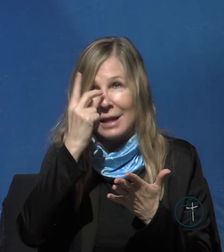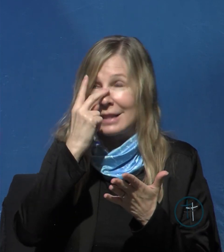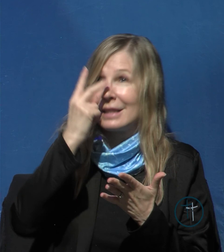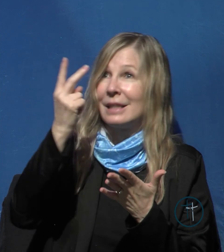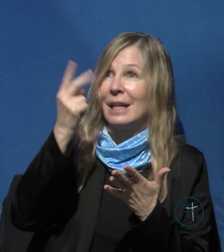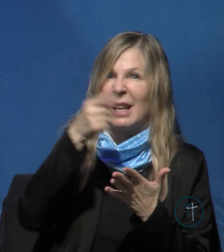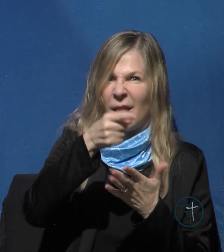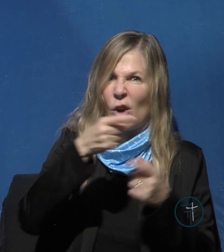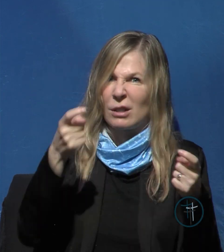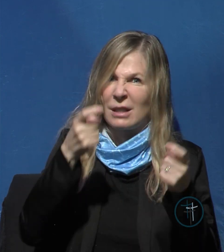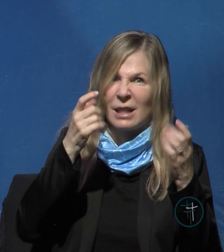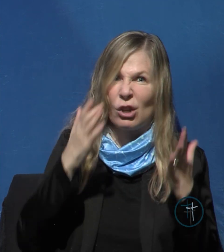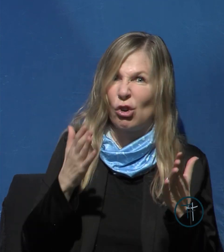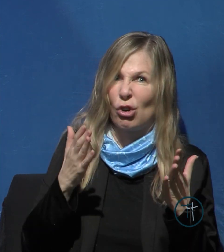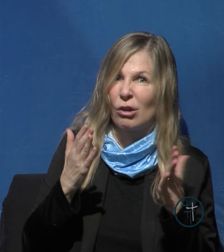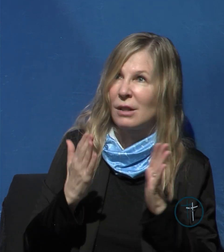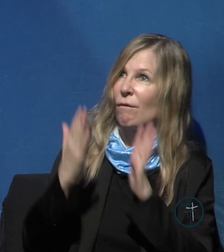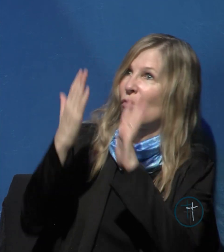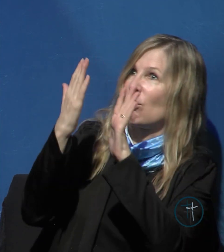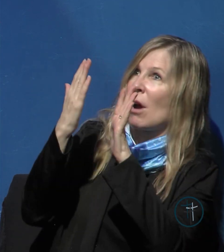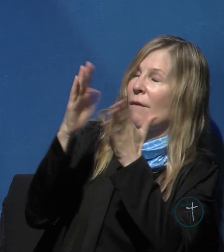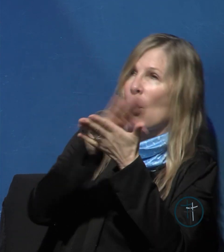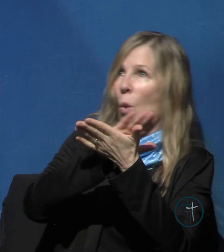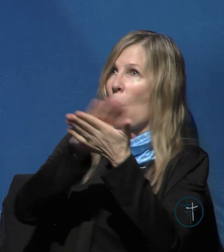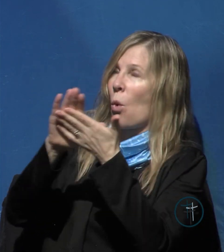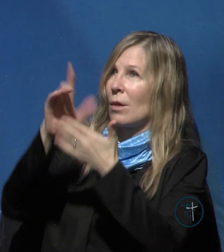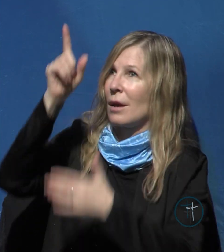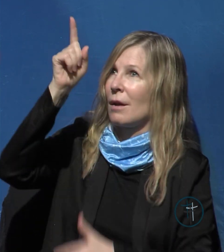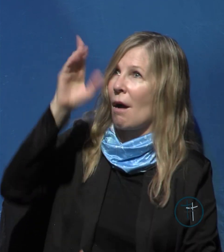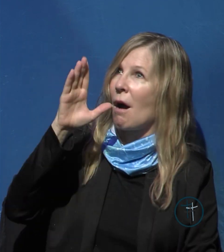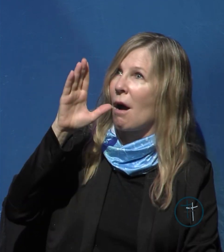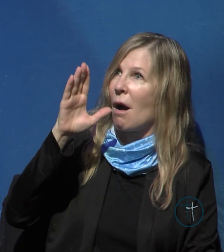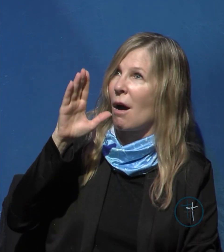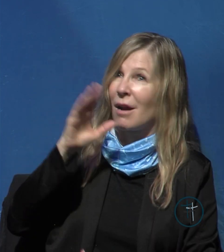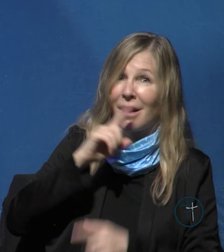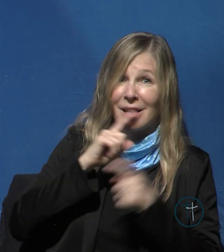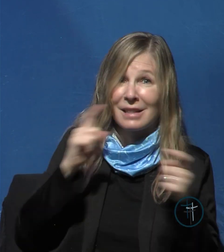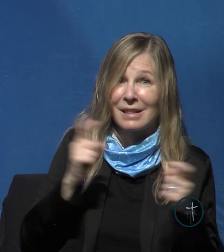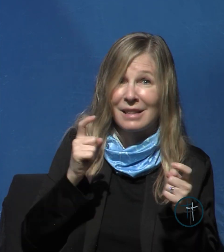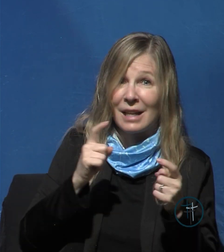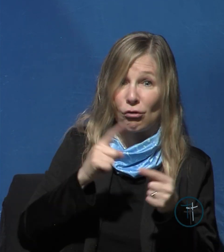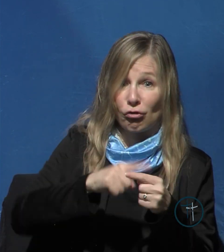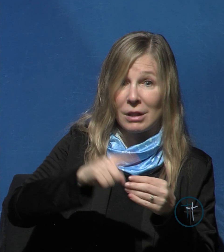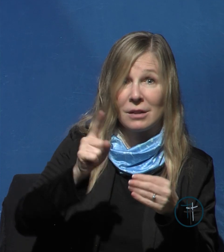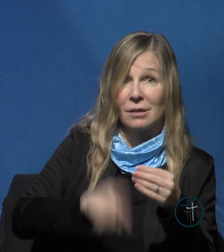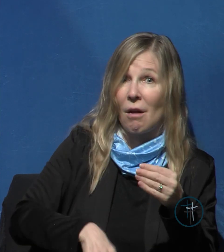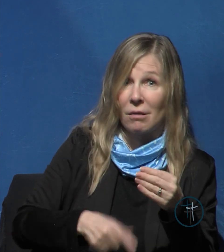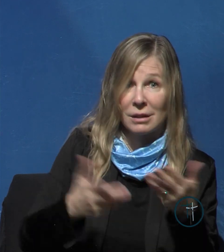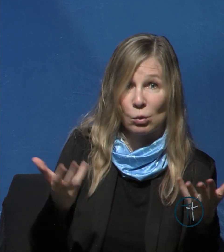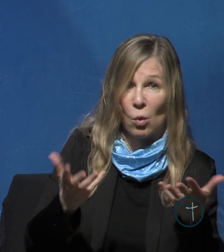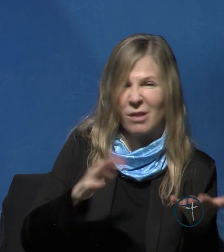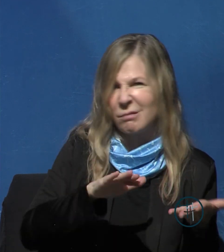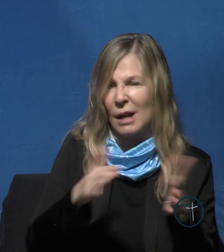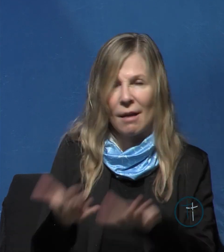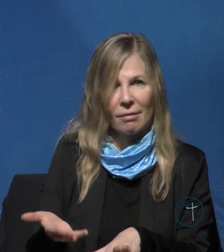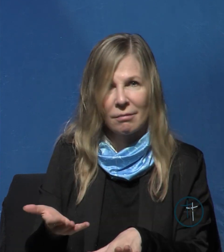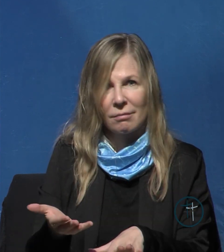that they are sinners before a holy God and the wages of sin is death. But help them also understand that